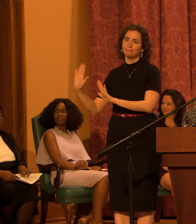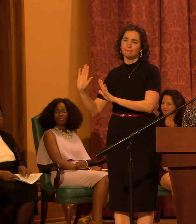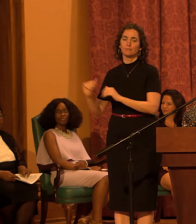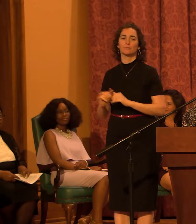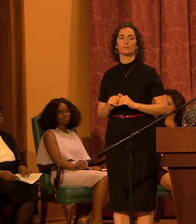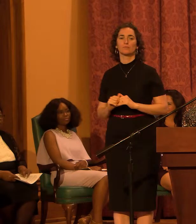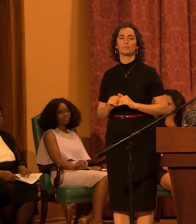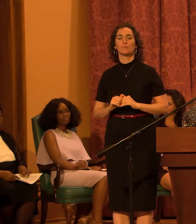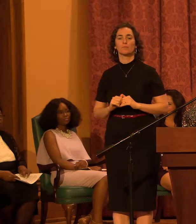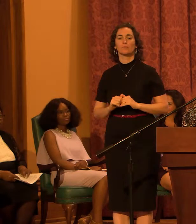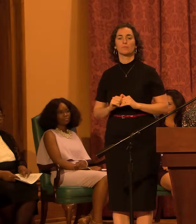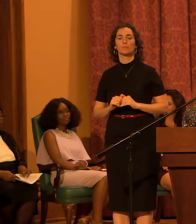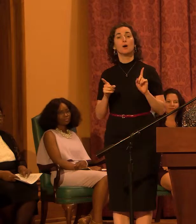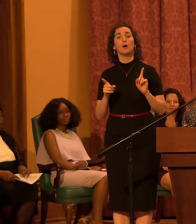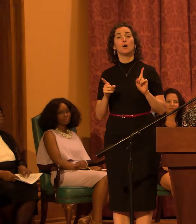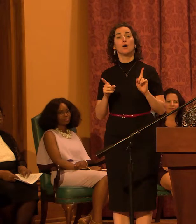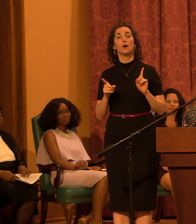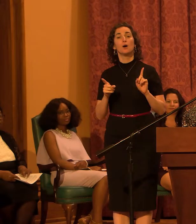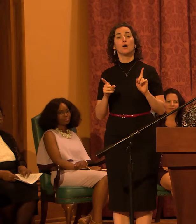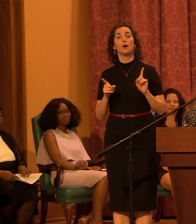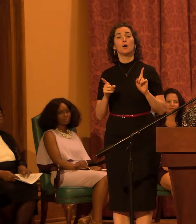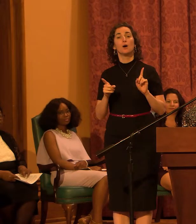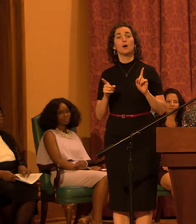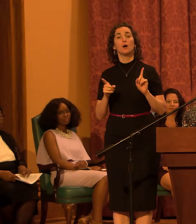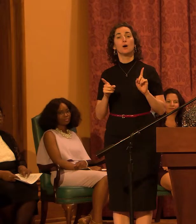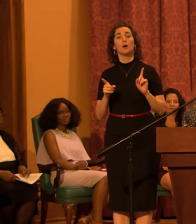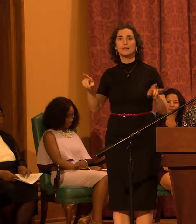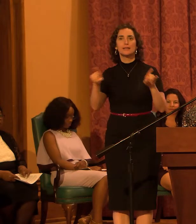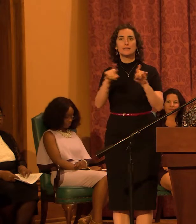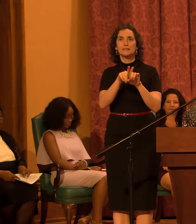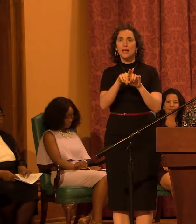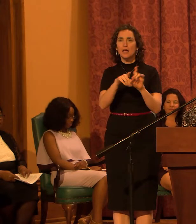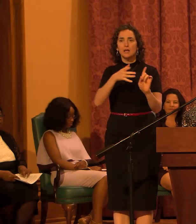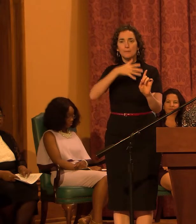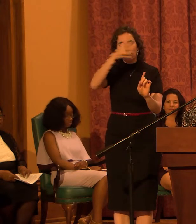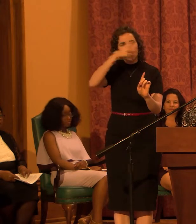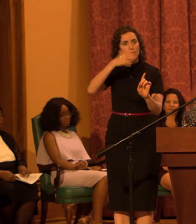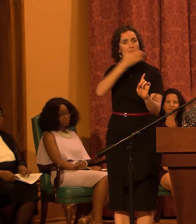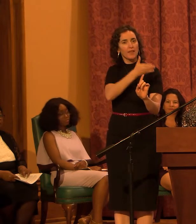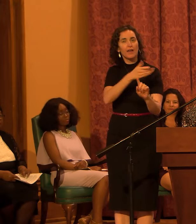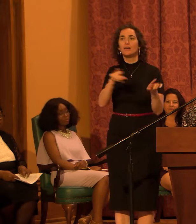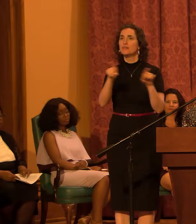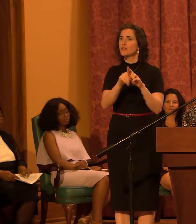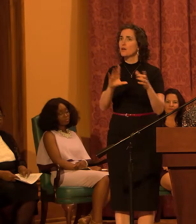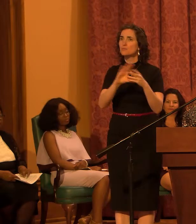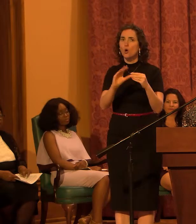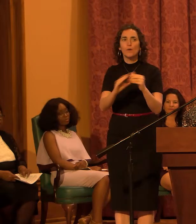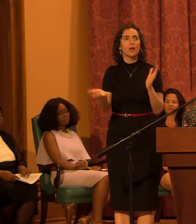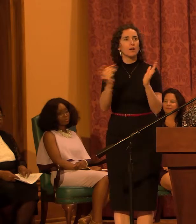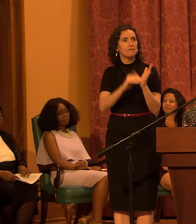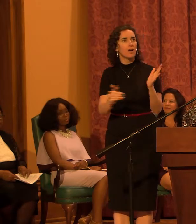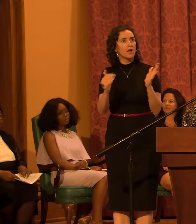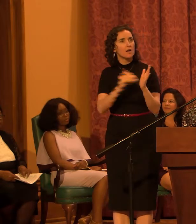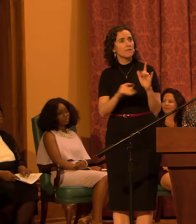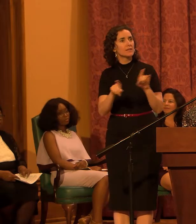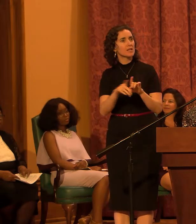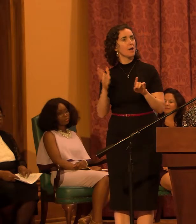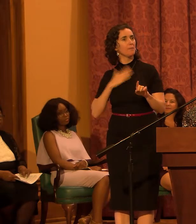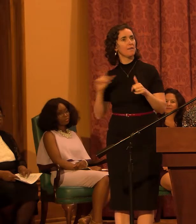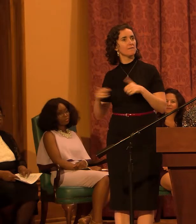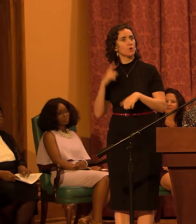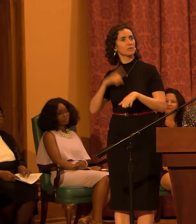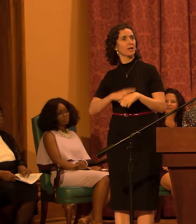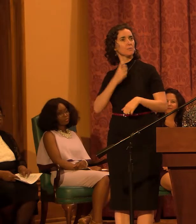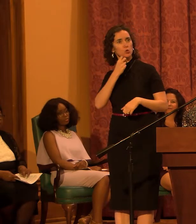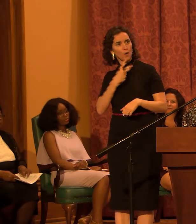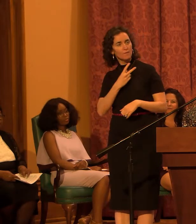unfortunately. But she was flabbergasted to see the same parents that were there telling the same stories from when she first came down when she was 12 were